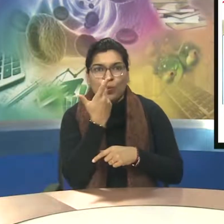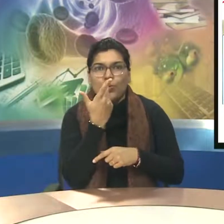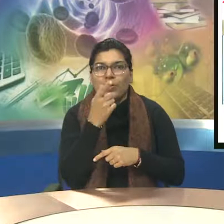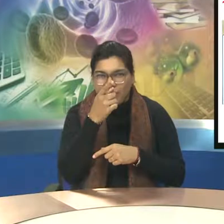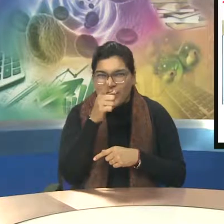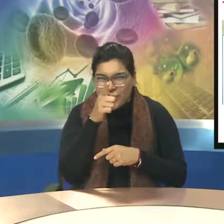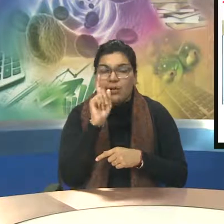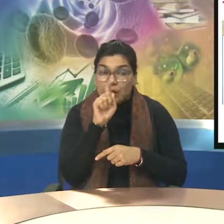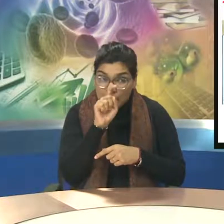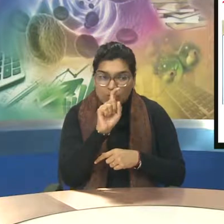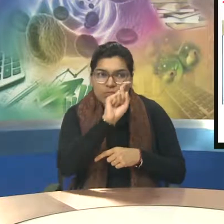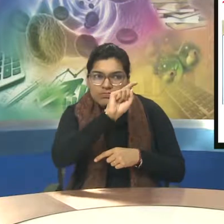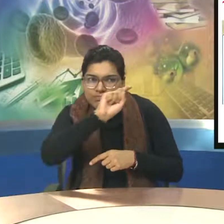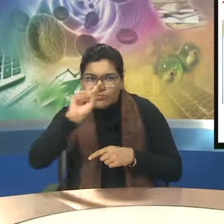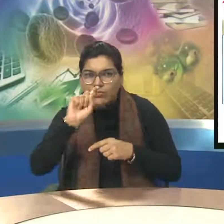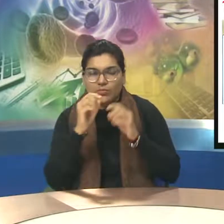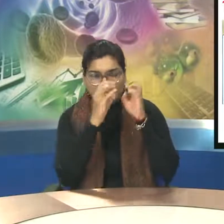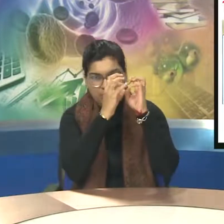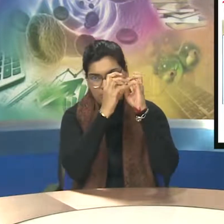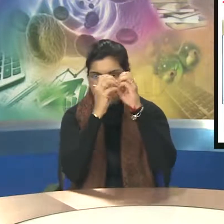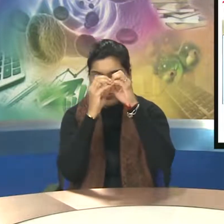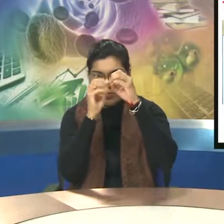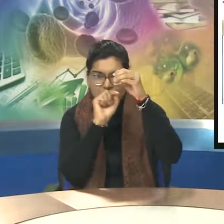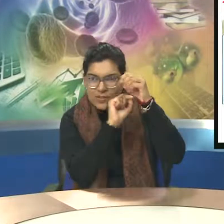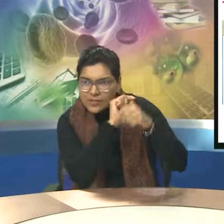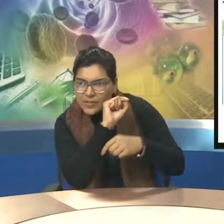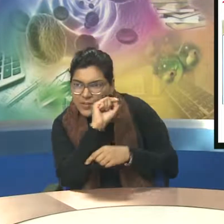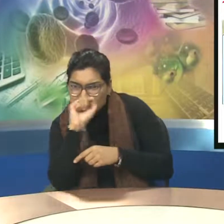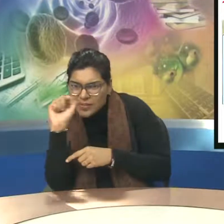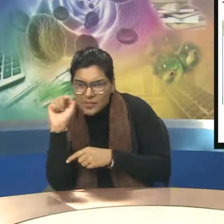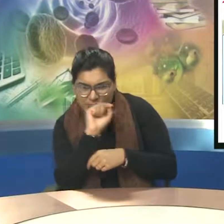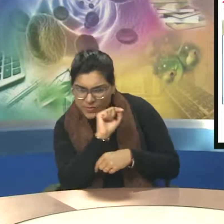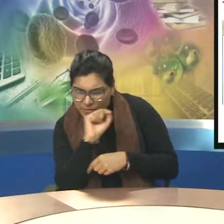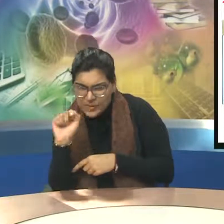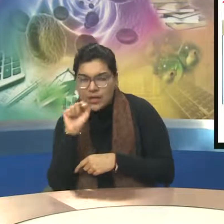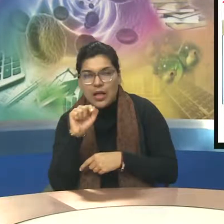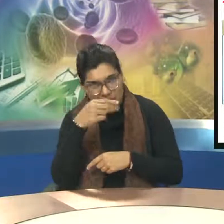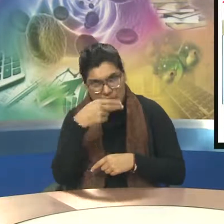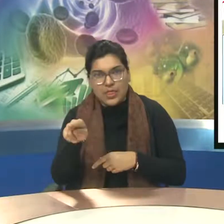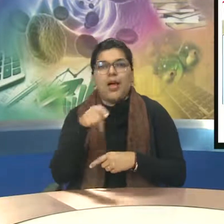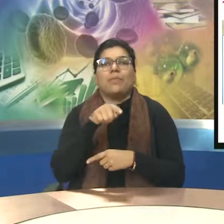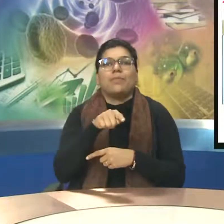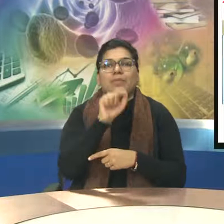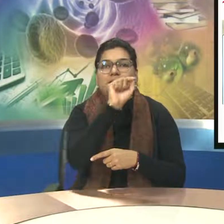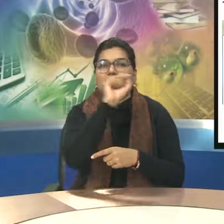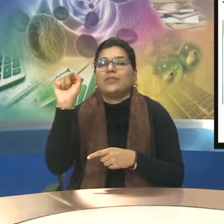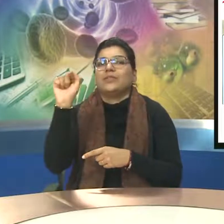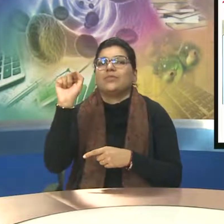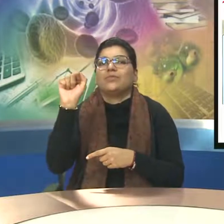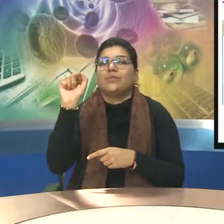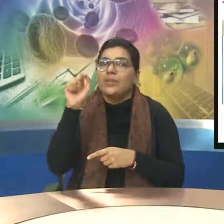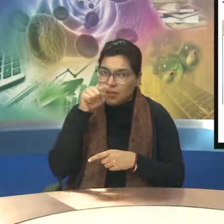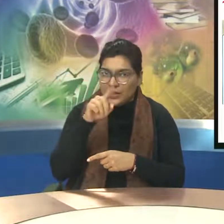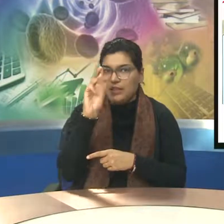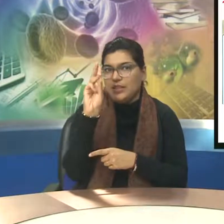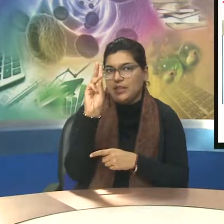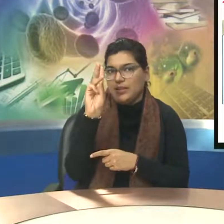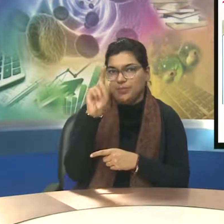to get focused easily on that line, we would